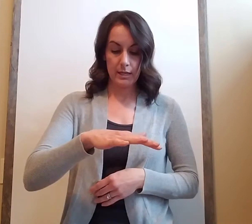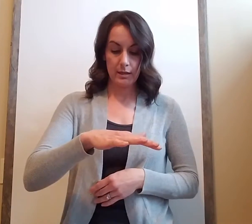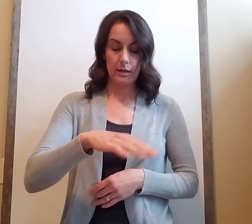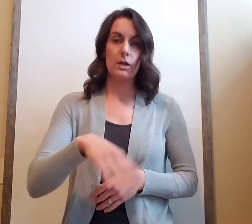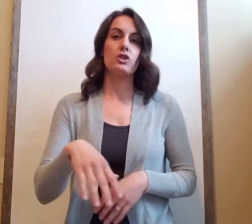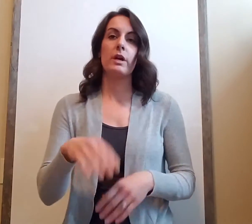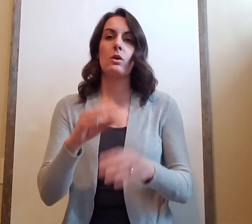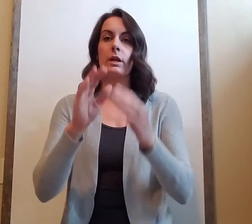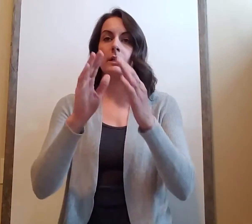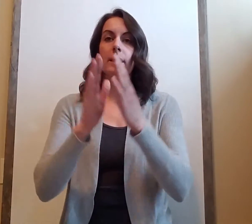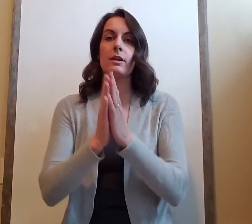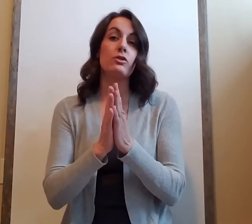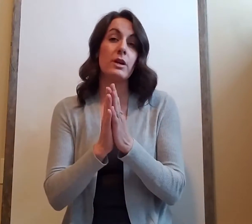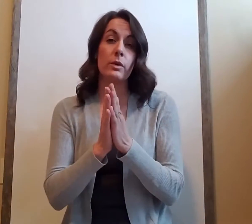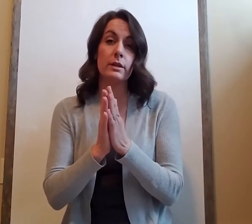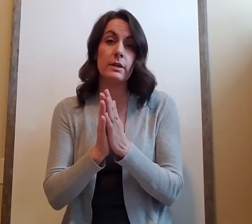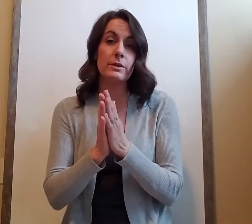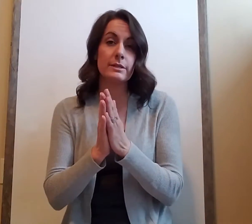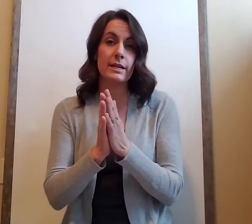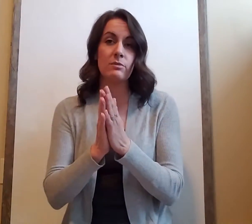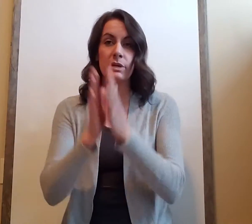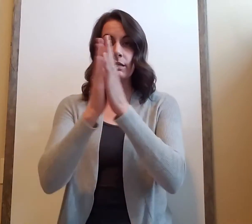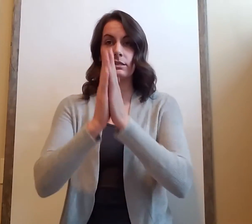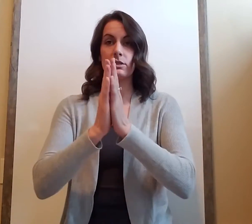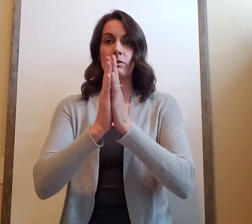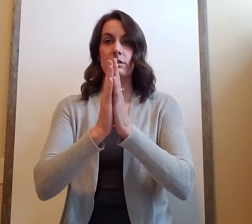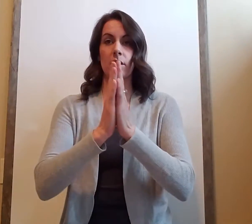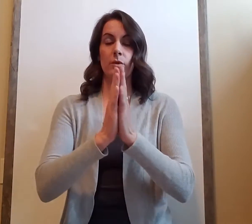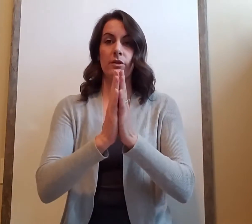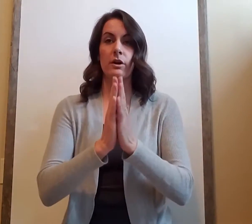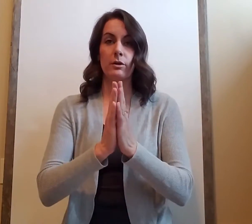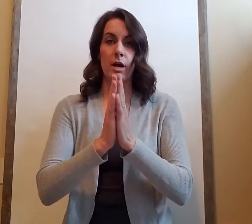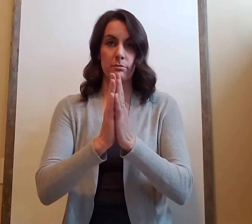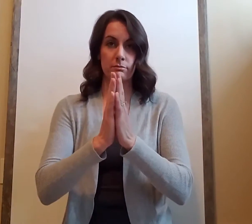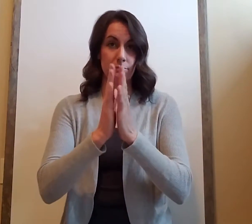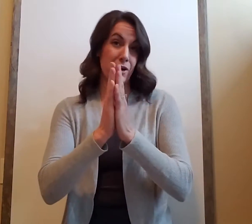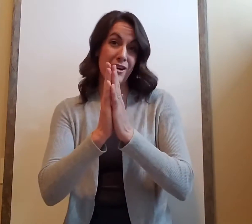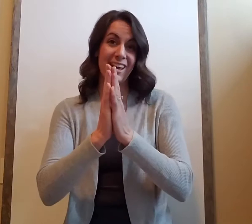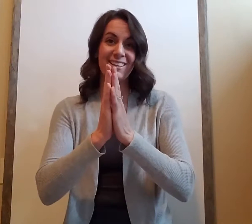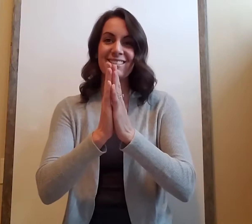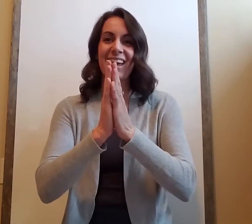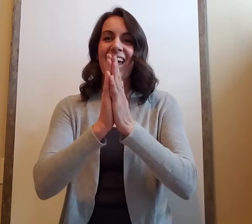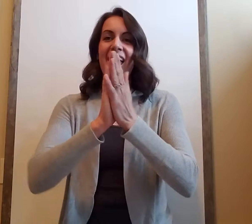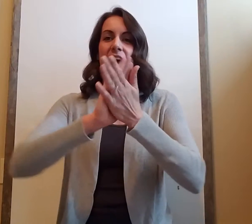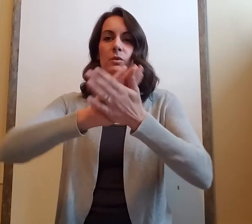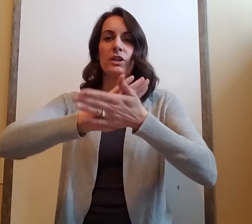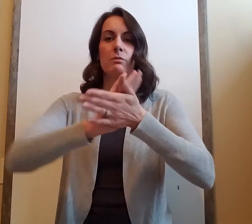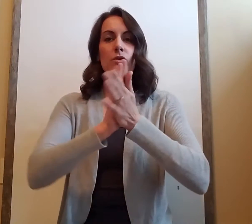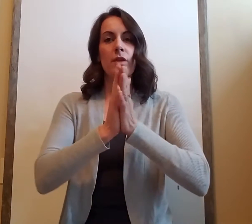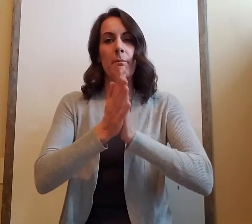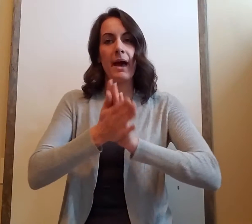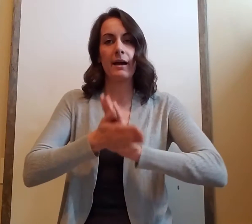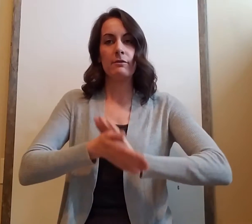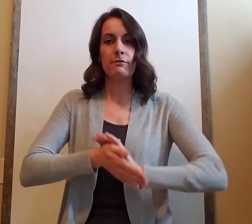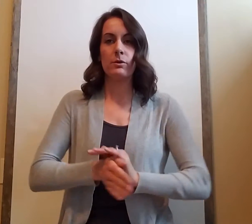domestic tranquility. And tranquility, we're signing peace. So we start with our prayer hands, and we're going to move them back and